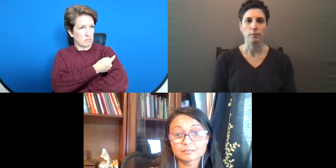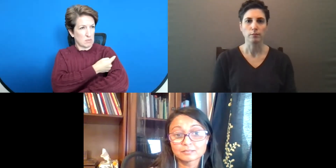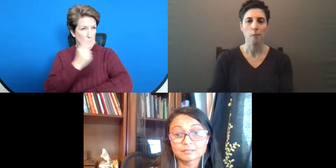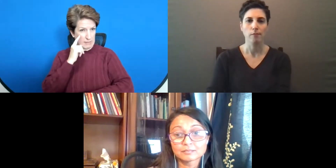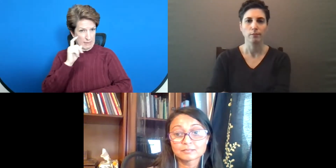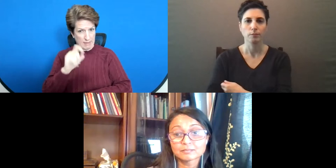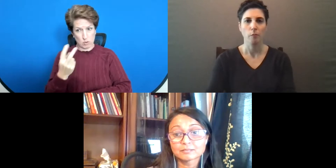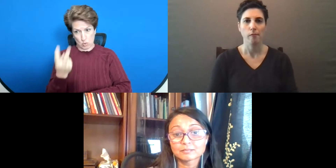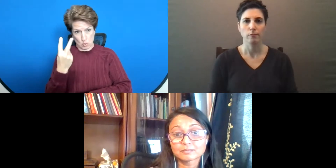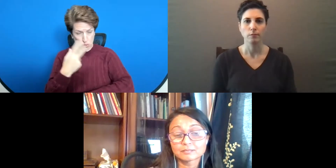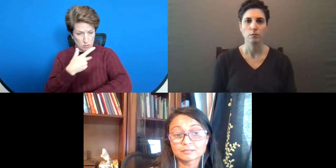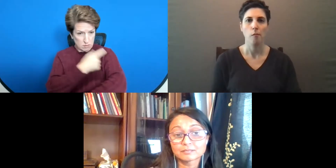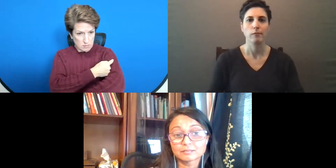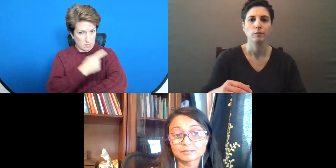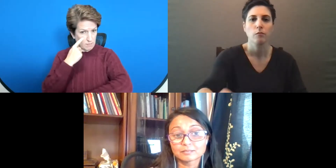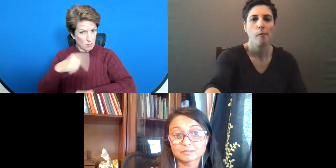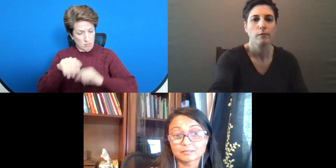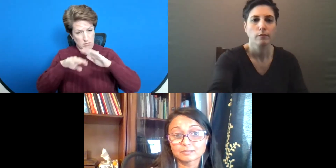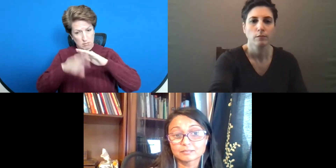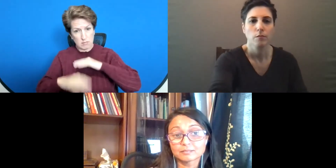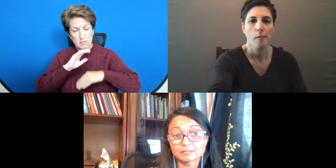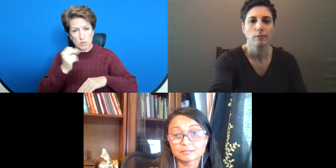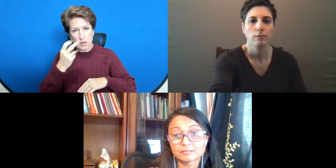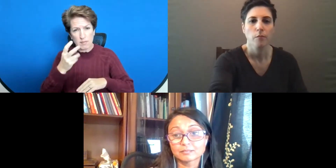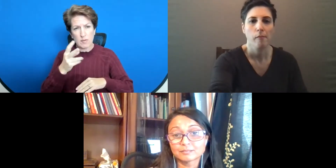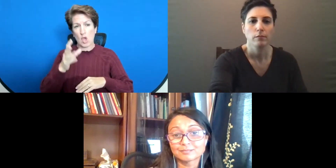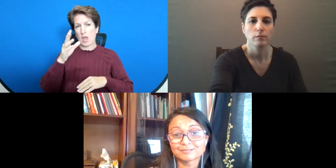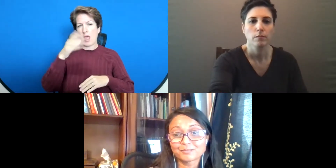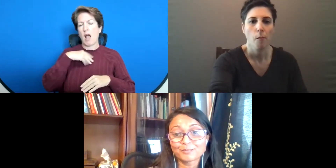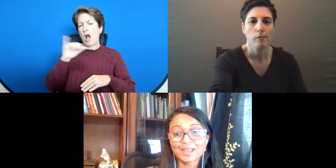required? And will it be a needle or a nasal spray?